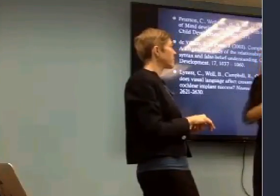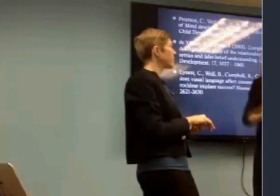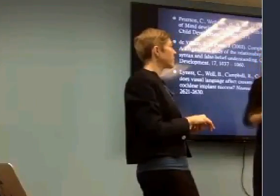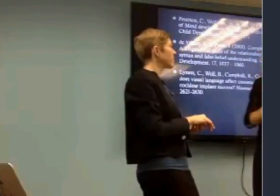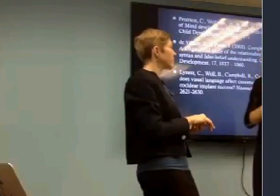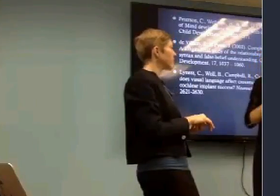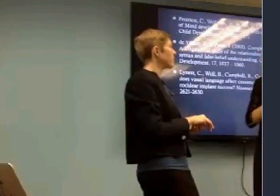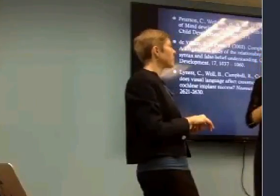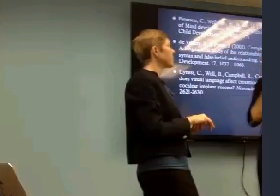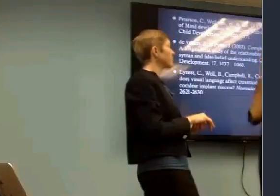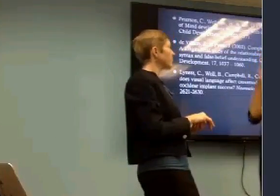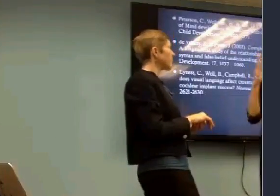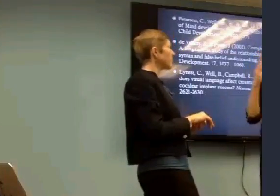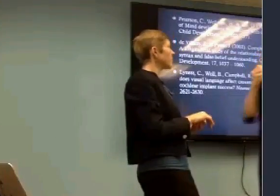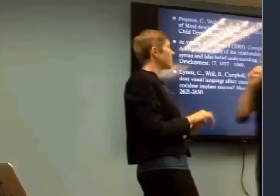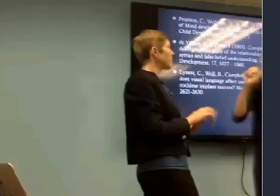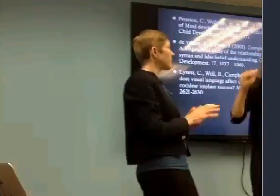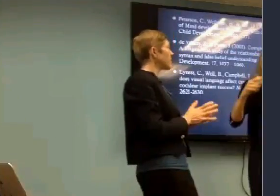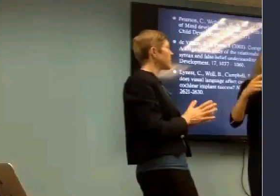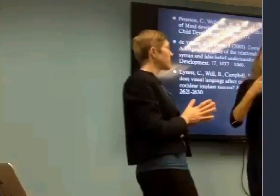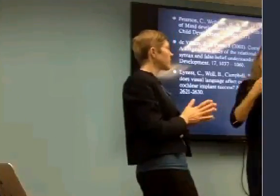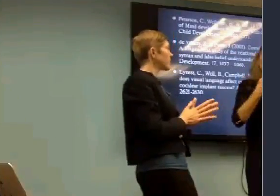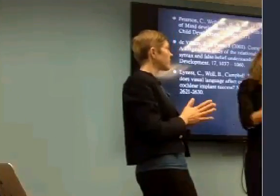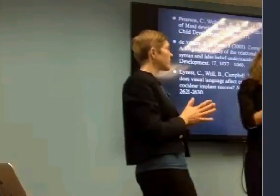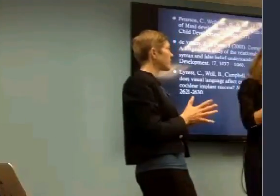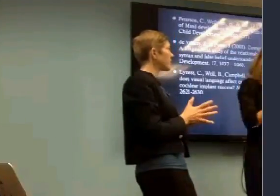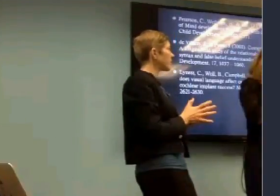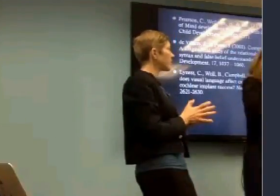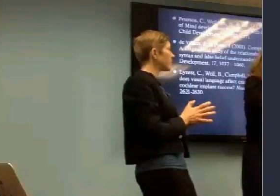used in encouraging people to be sent.